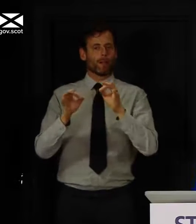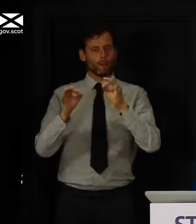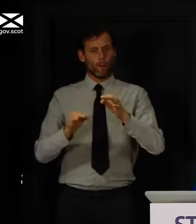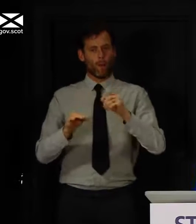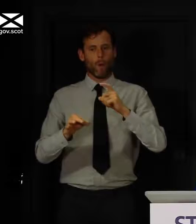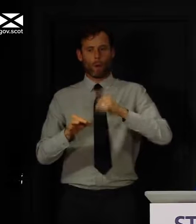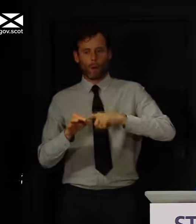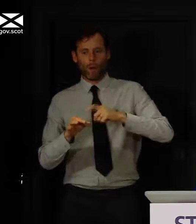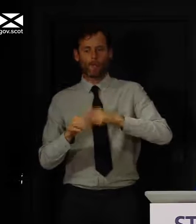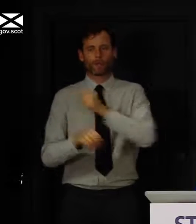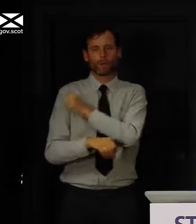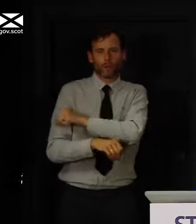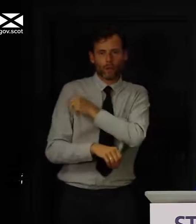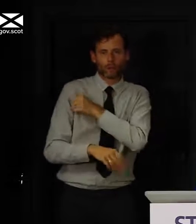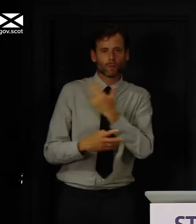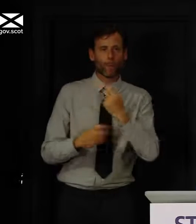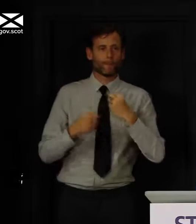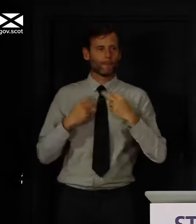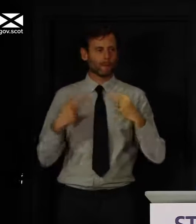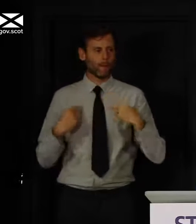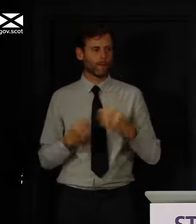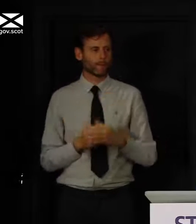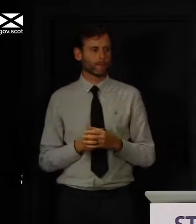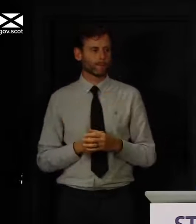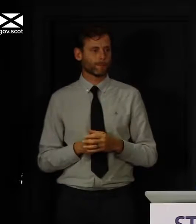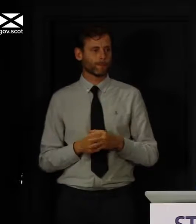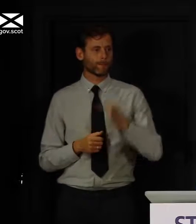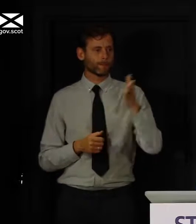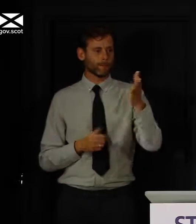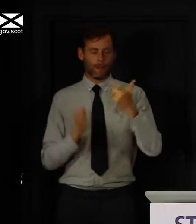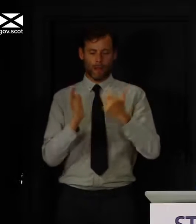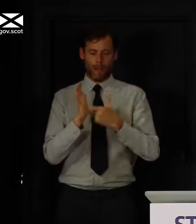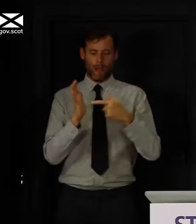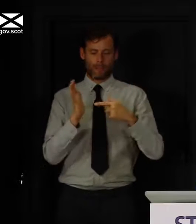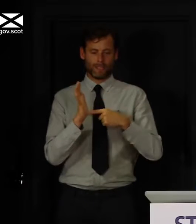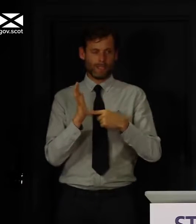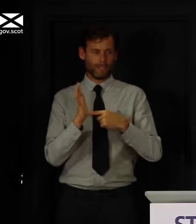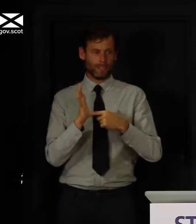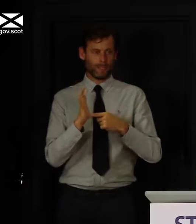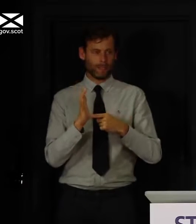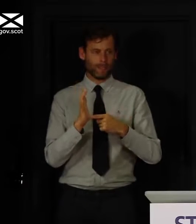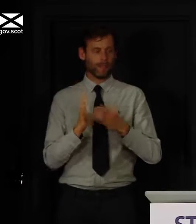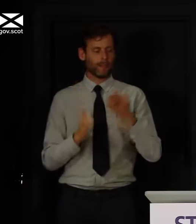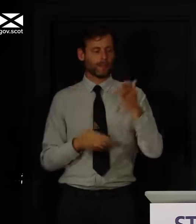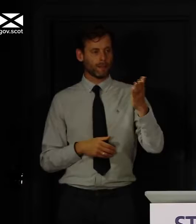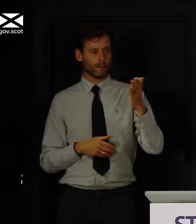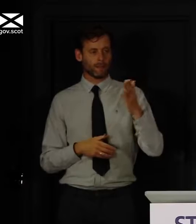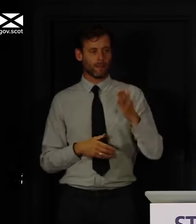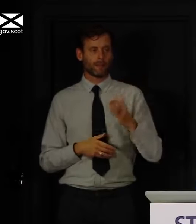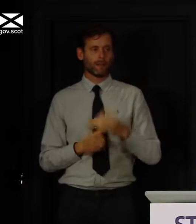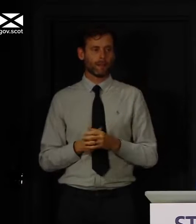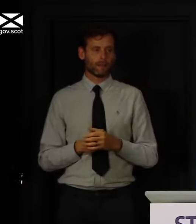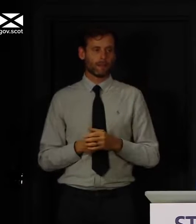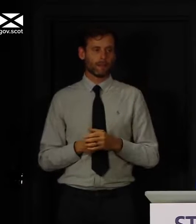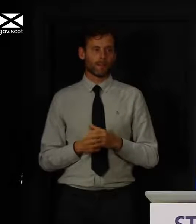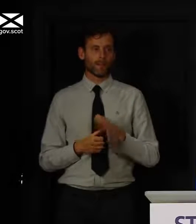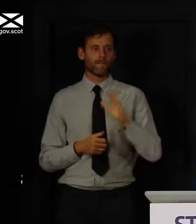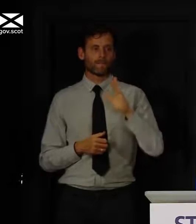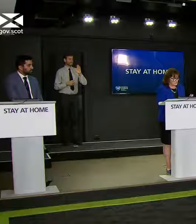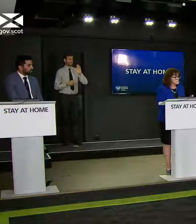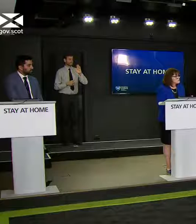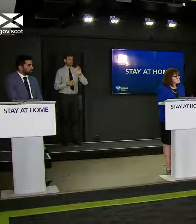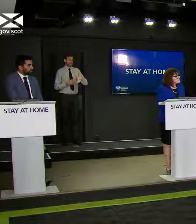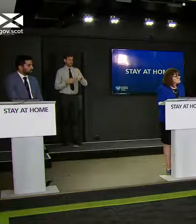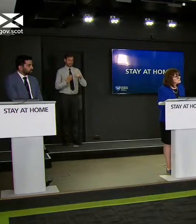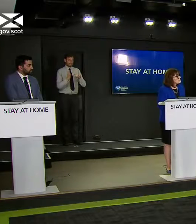or midwives. And next we have Arti Nachiappan from The Times.